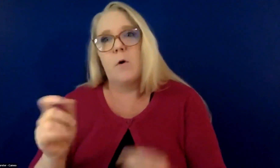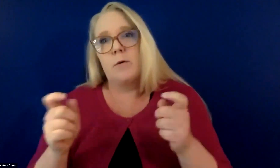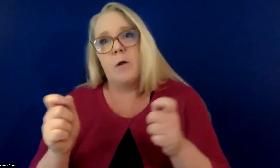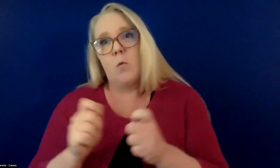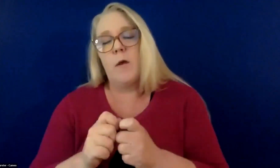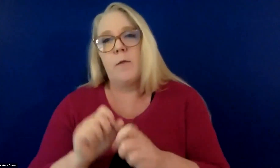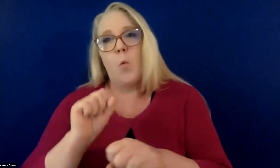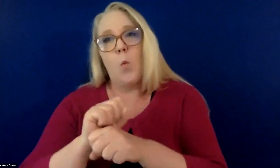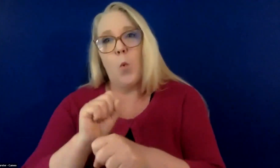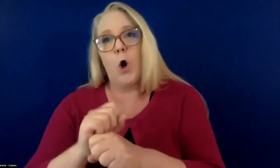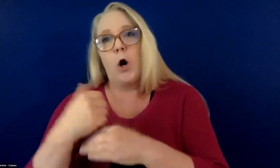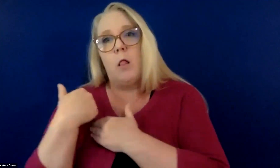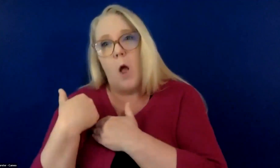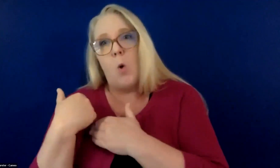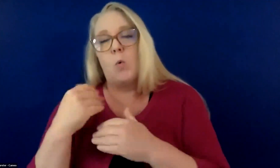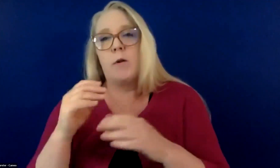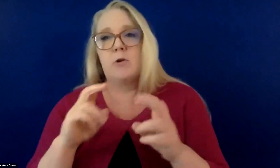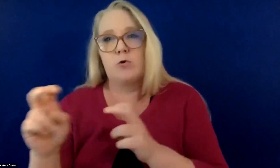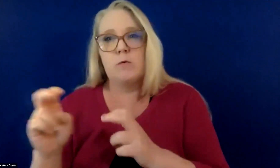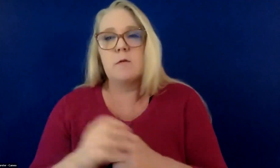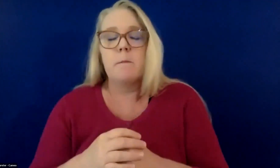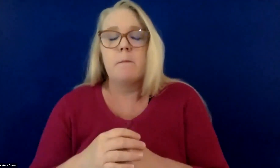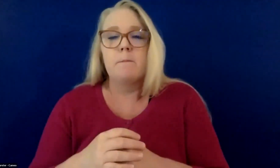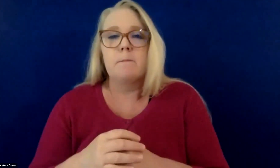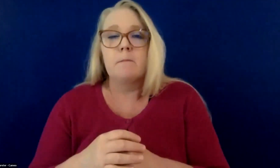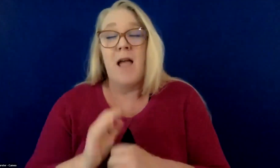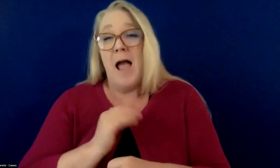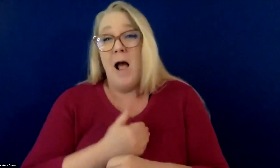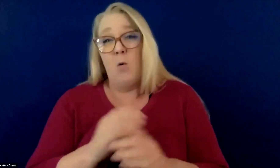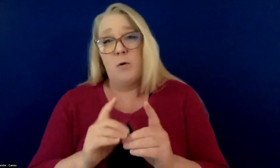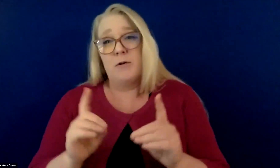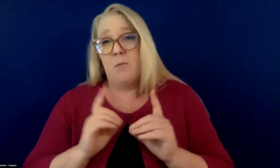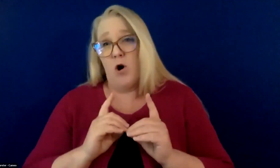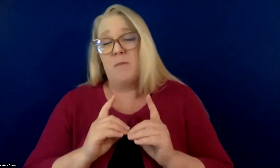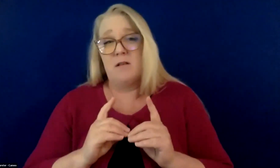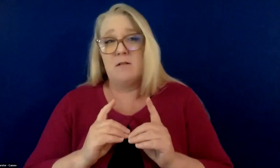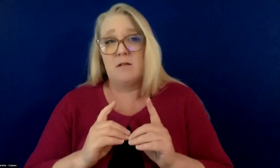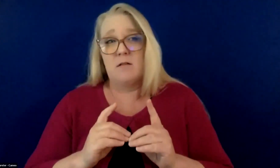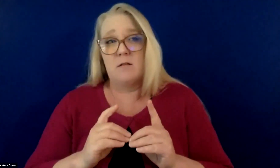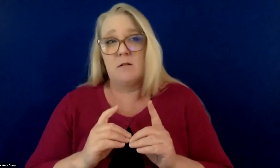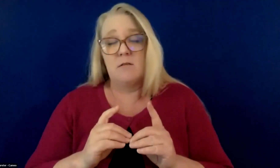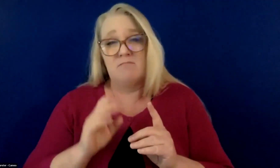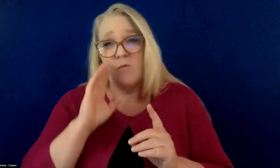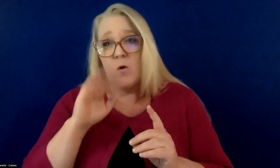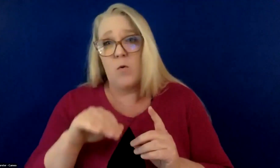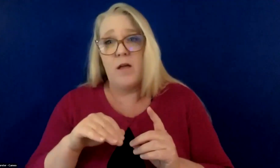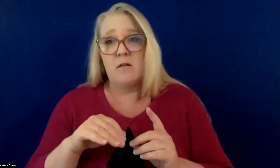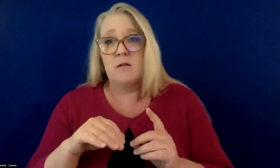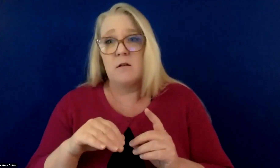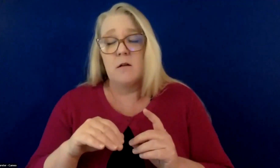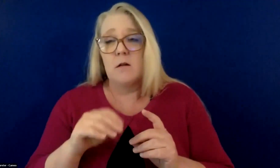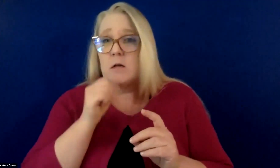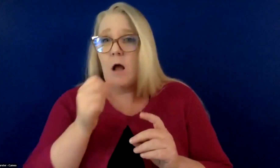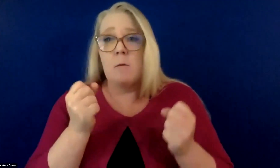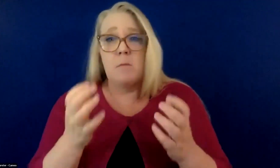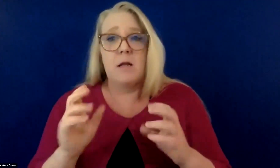workload issues. For our department, and some of you should be aware, and this is a good update for folks, that we didn't have a ton of people trying to become